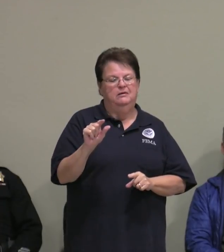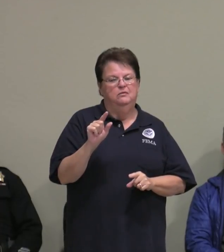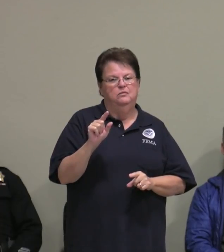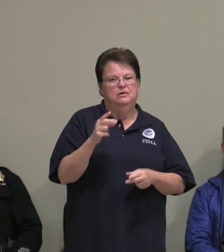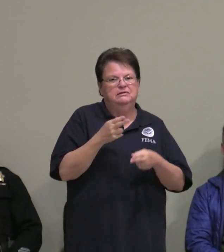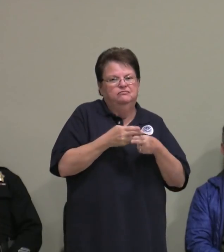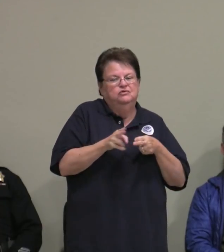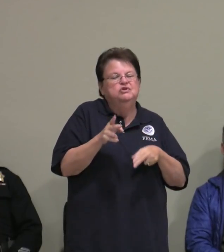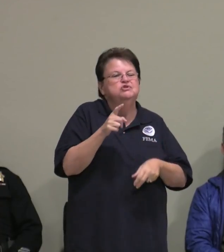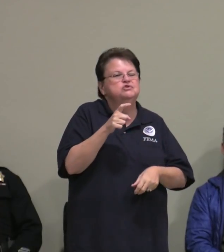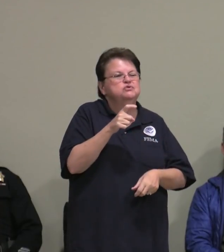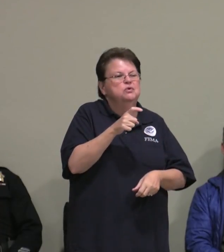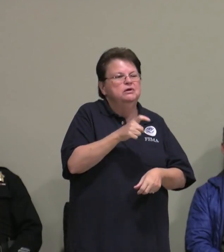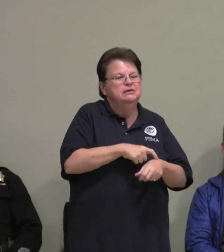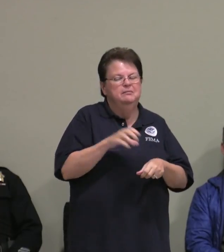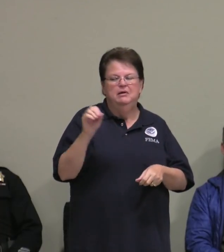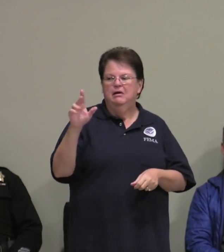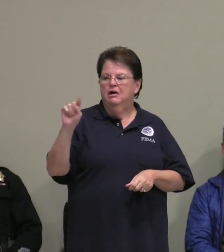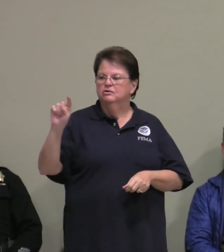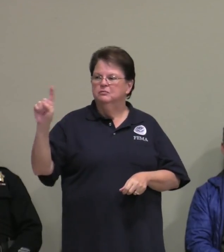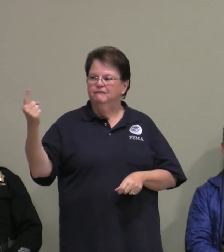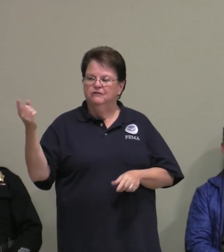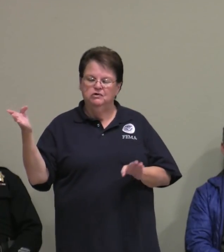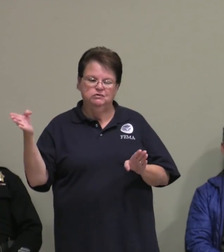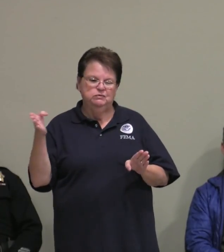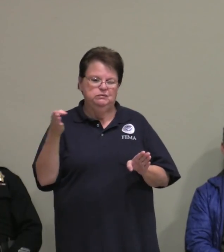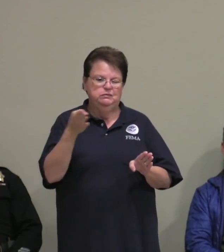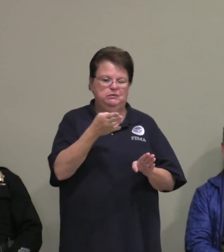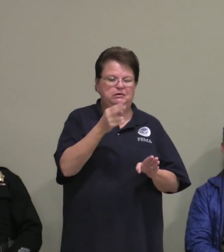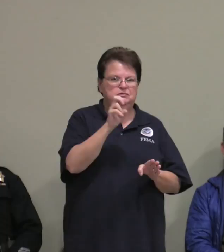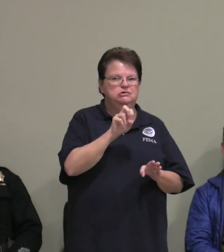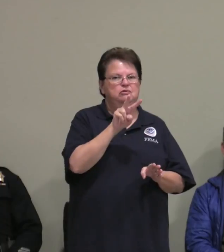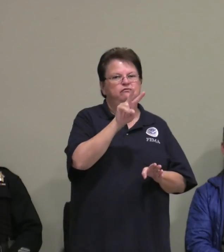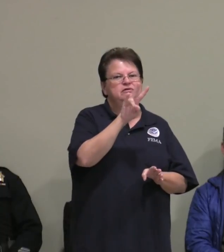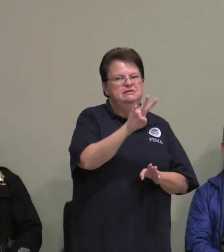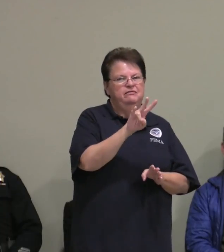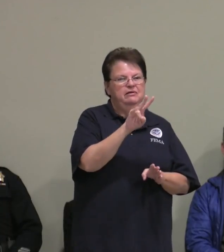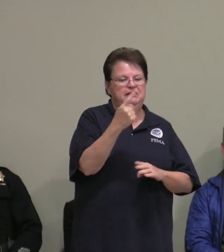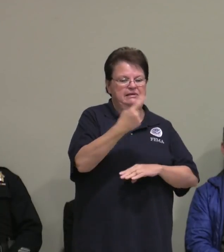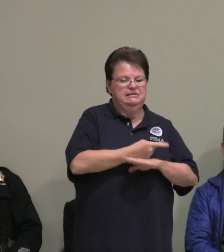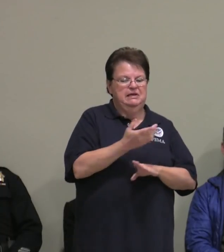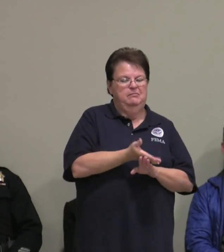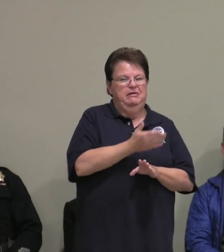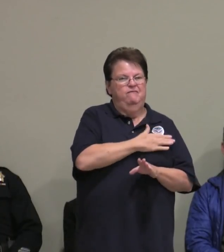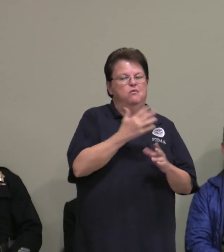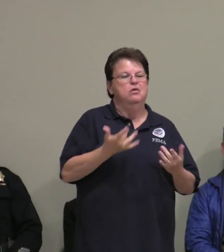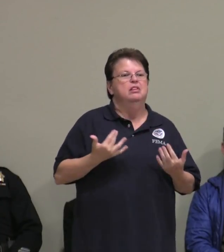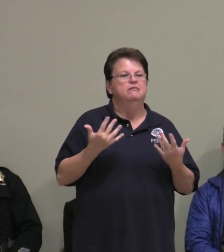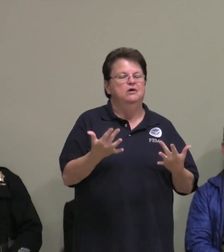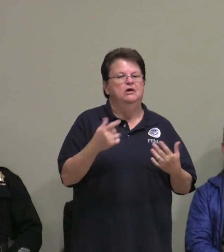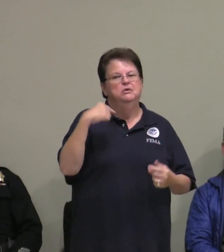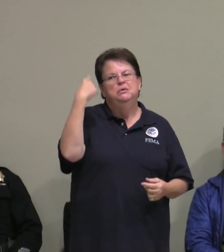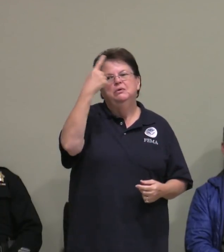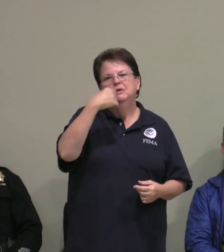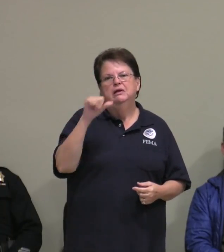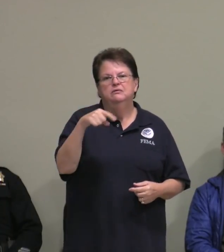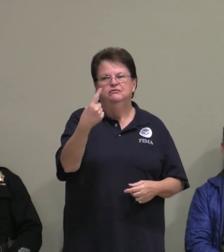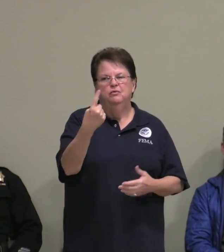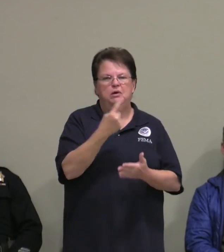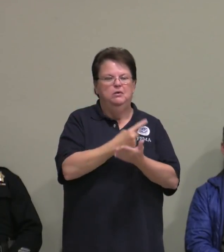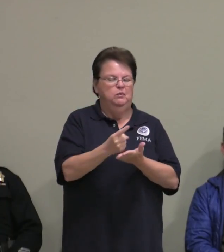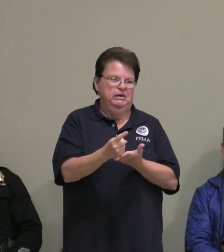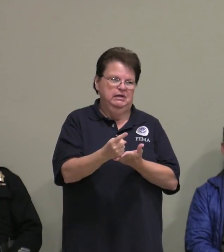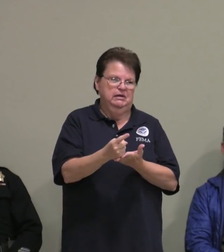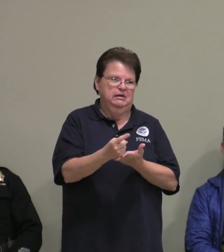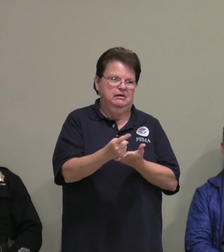a period from October 1st to November 7th, the day before the fire, looked like it was just for one week.